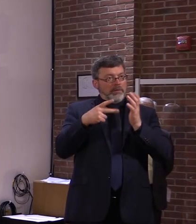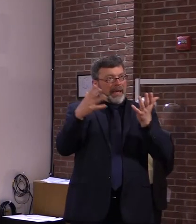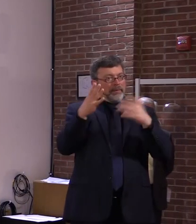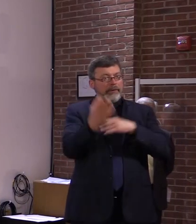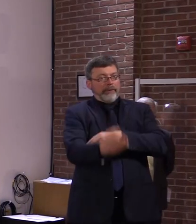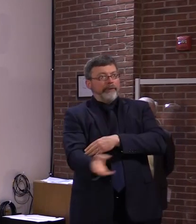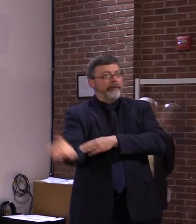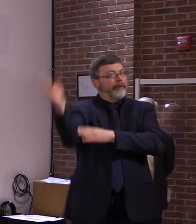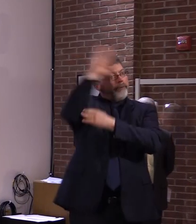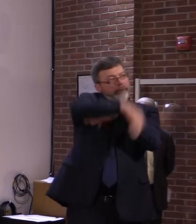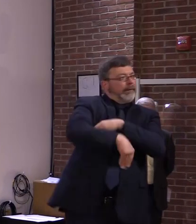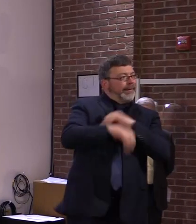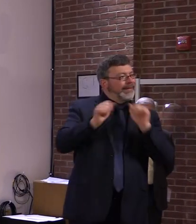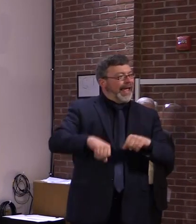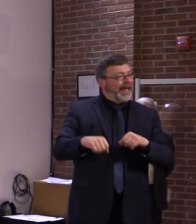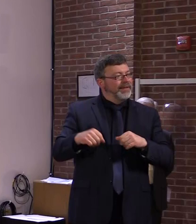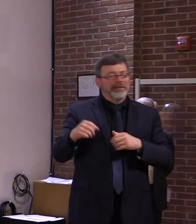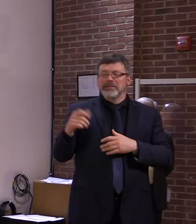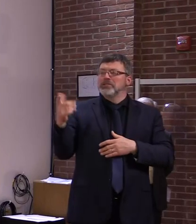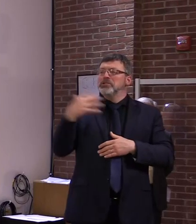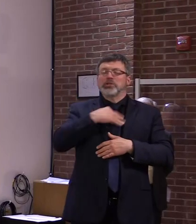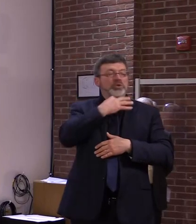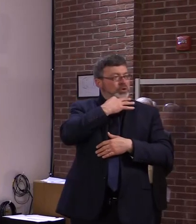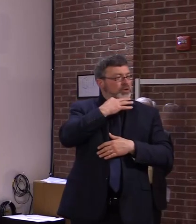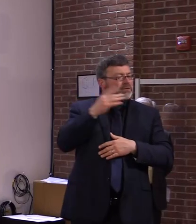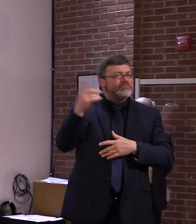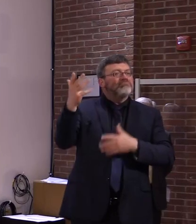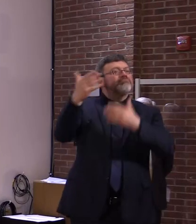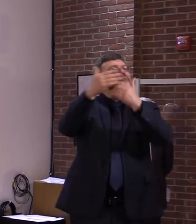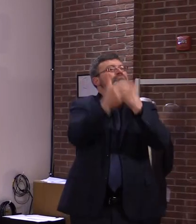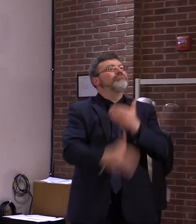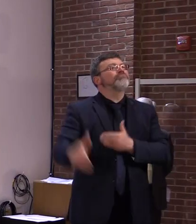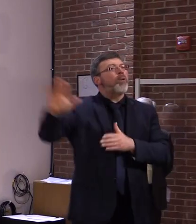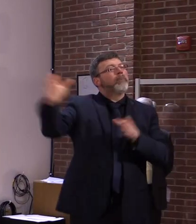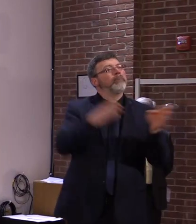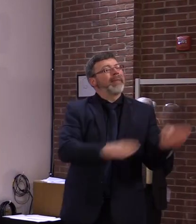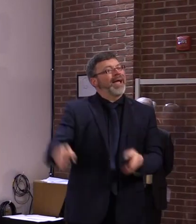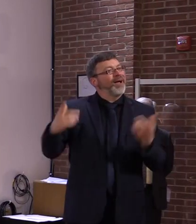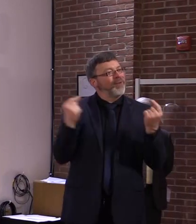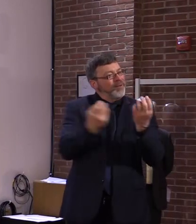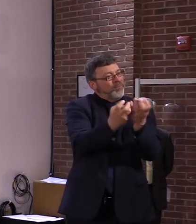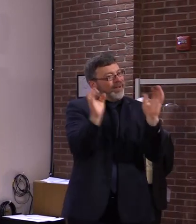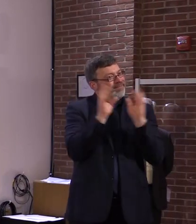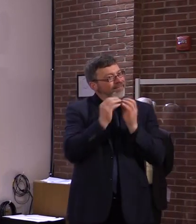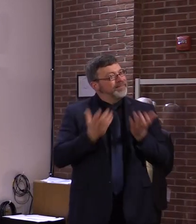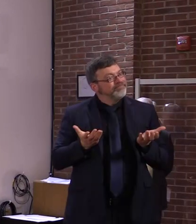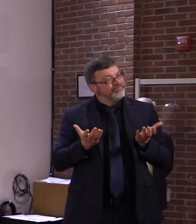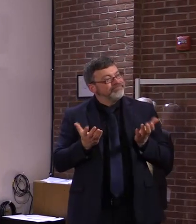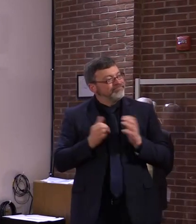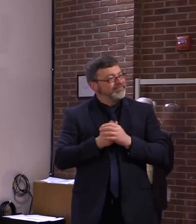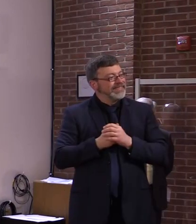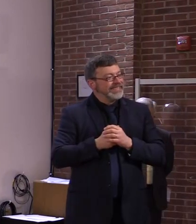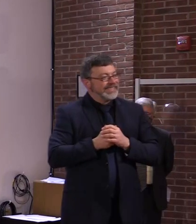Have you thought about the future of these? Yeah, you know, again, go ahead.